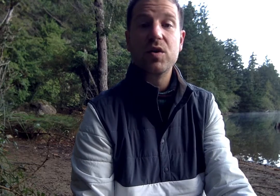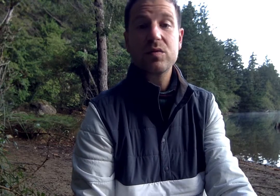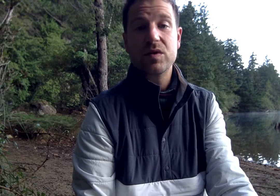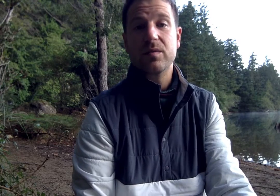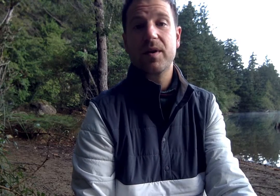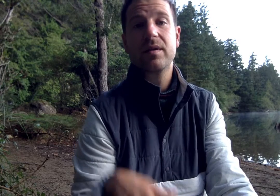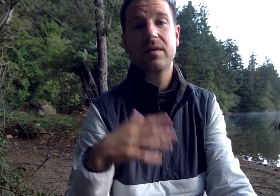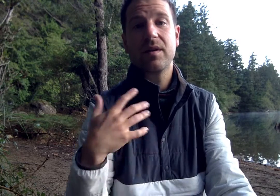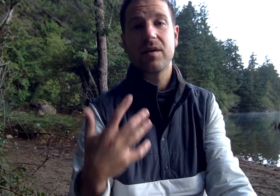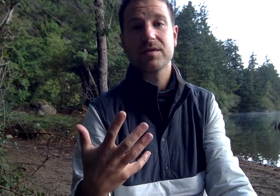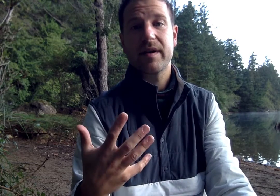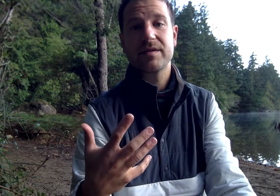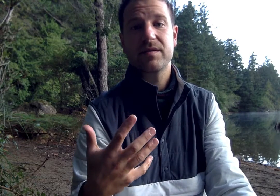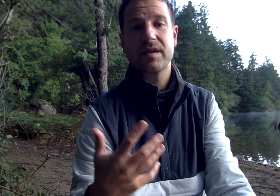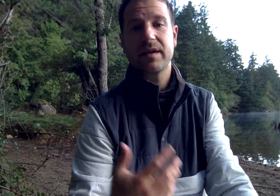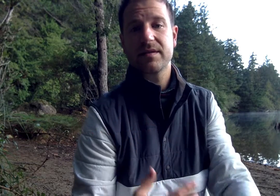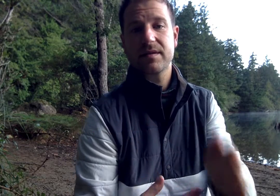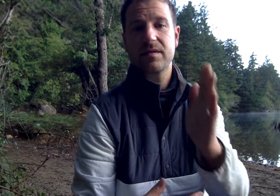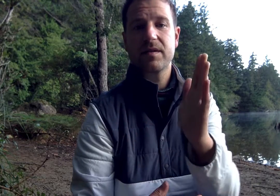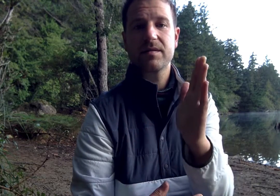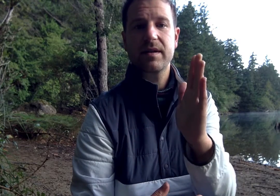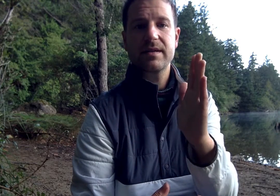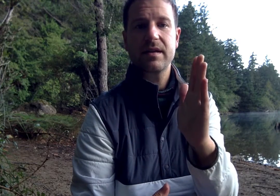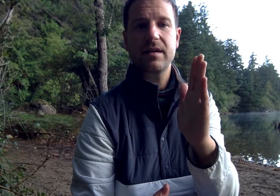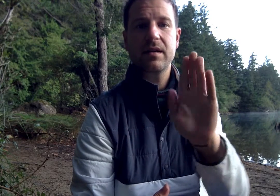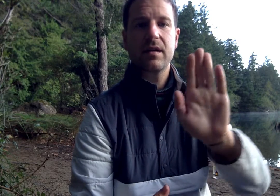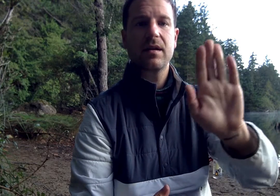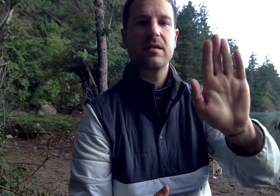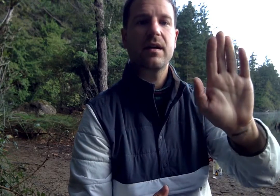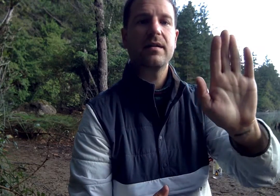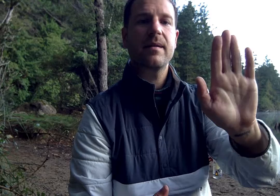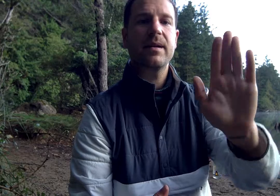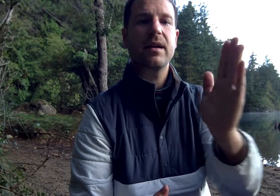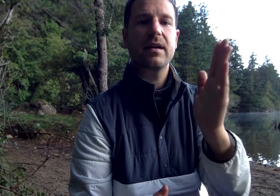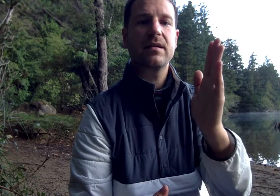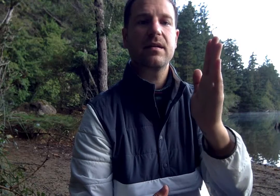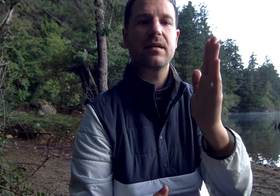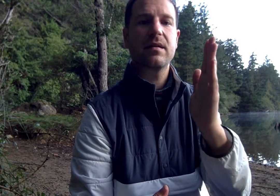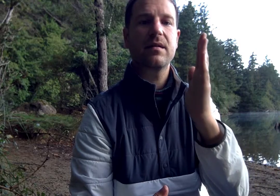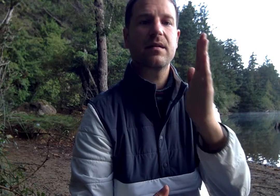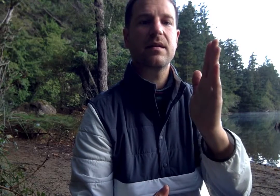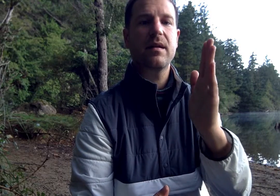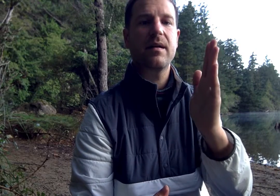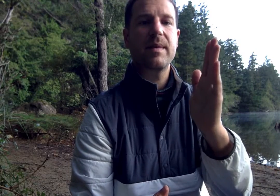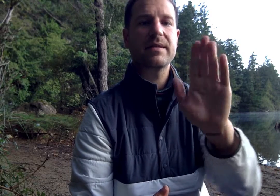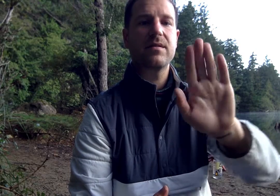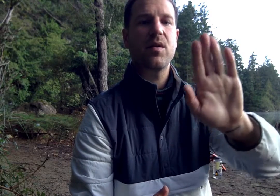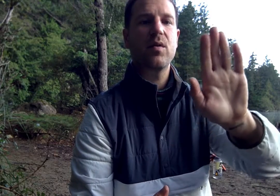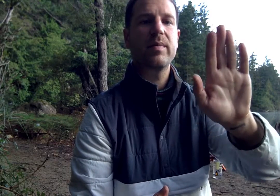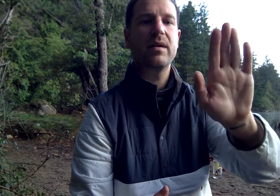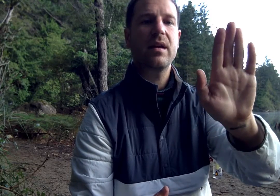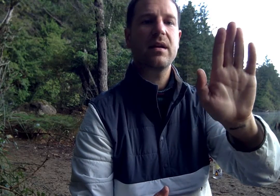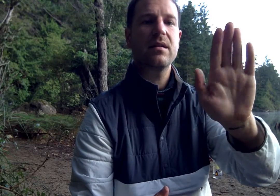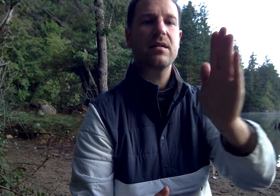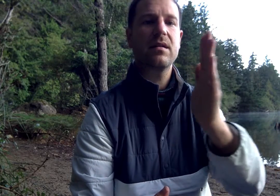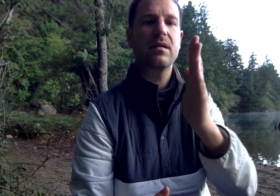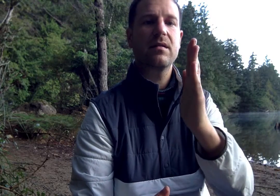YouTube also has two signs. The first one I see, non-dominant hand makes an open hand, flat.